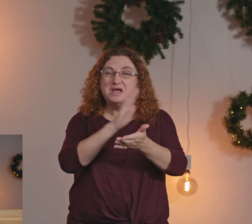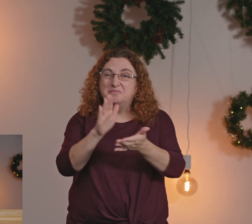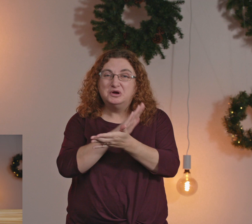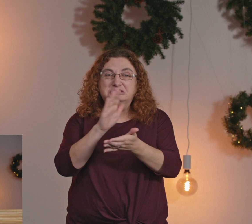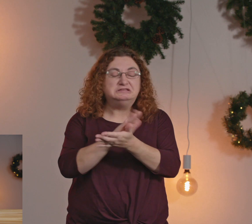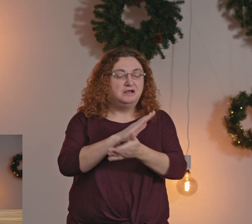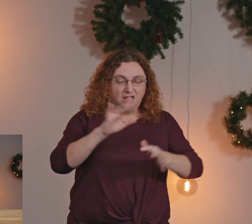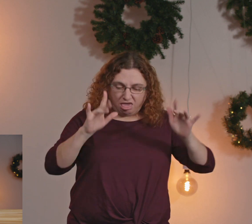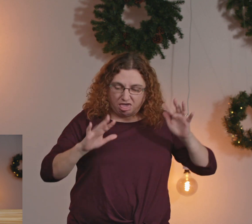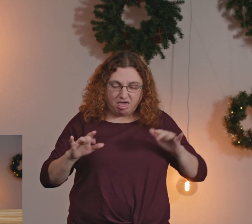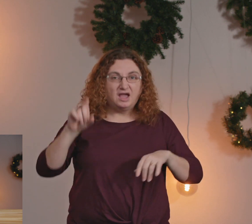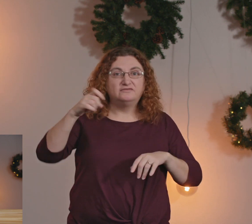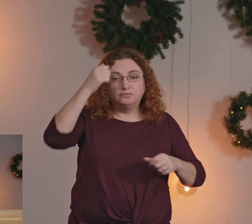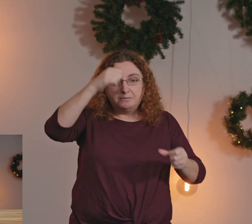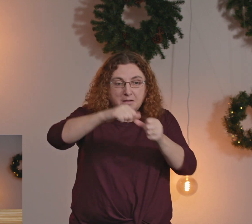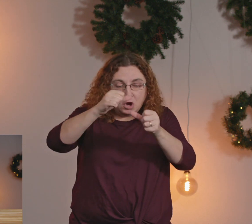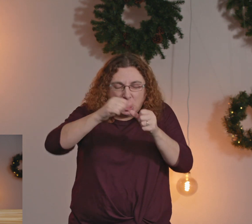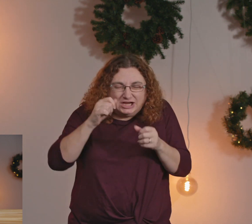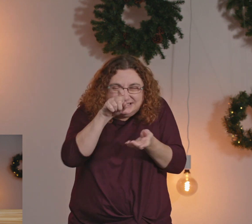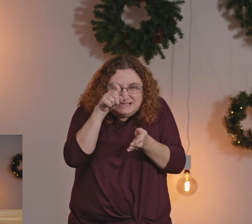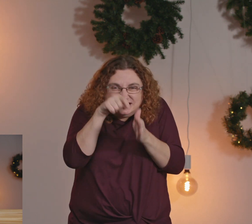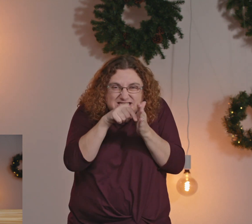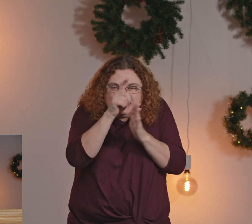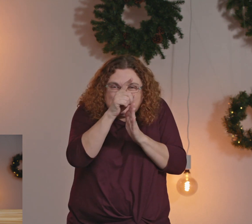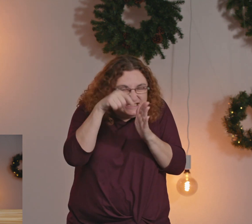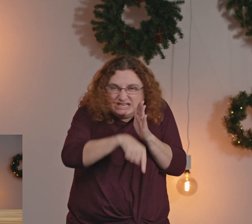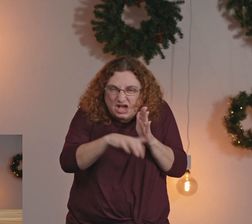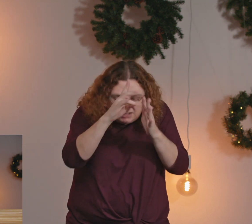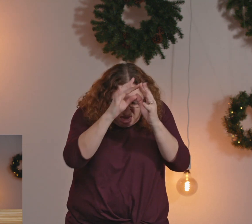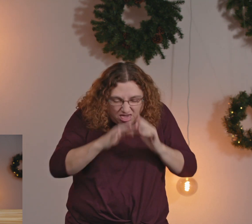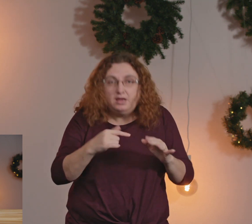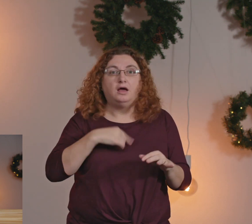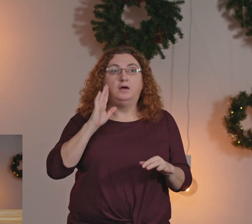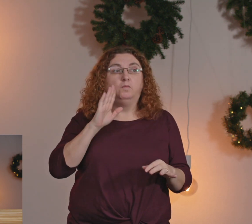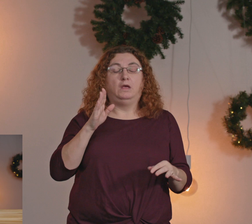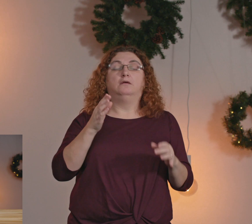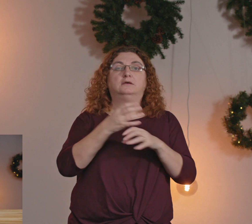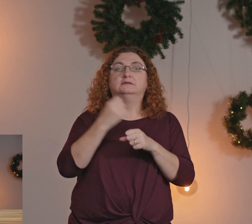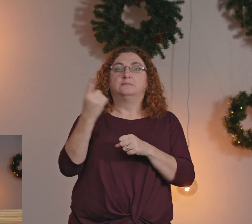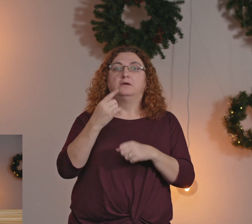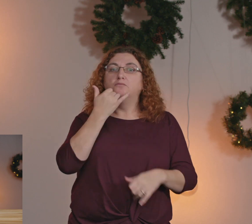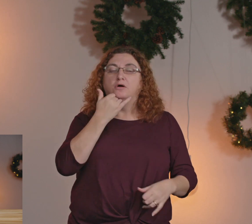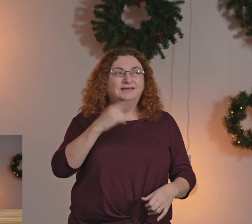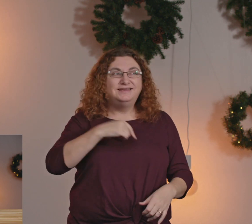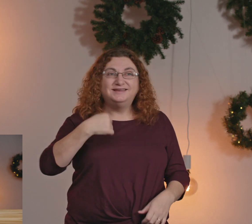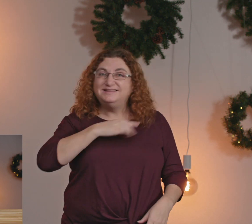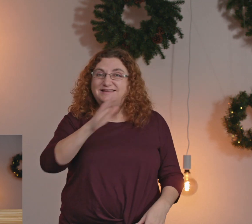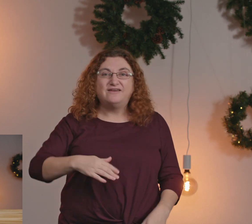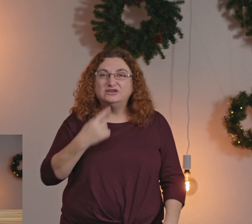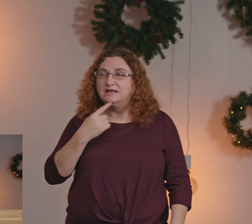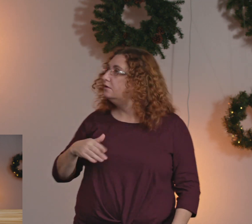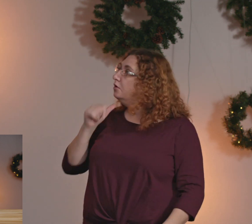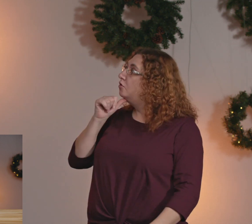things that you had to remember about each paper that I was inevitably going to get something wrong. He never talked about how well I'd done. He'd just come in and